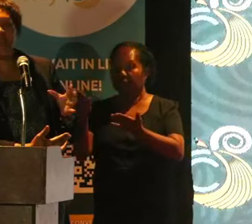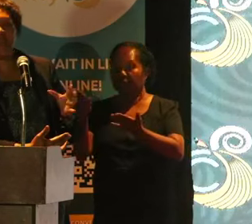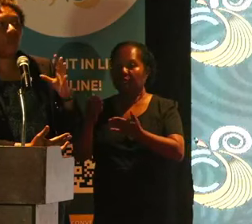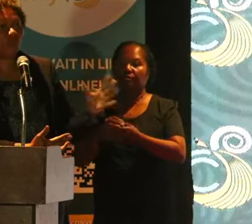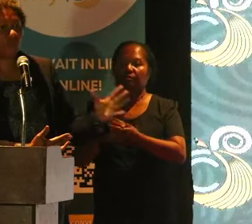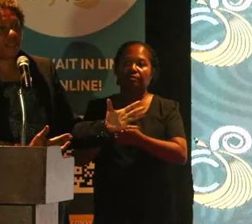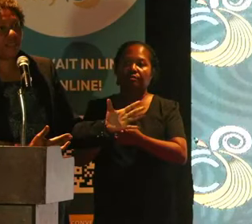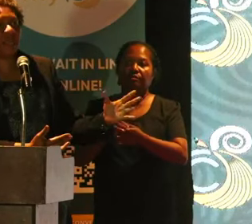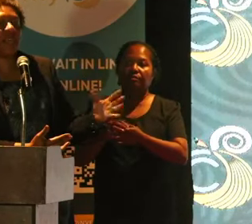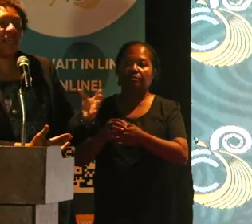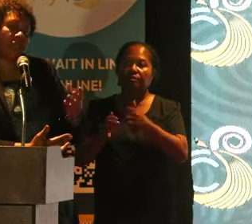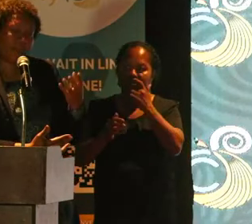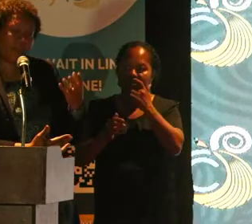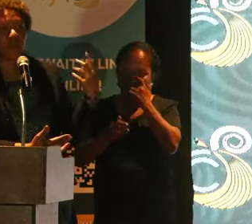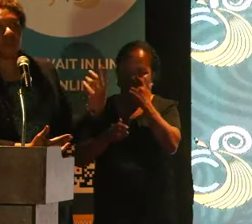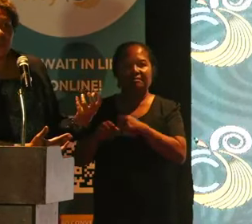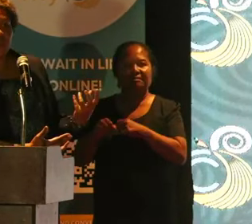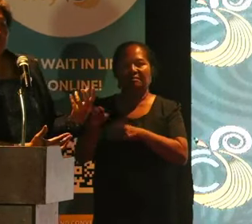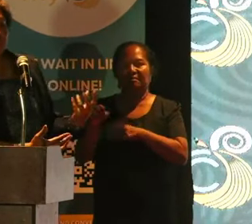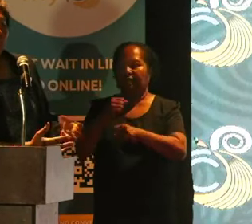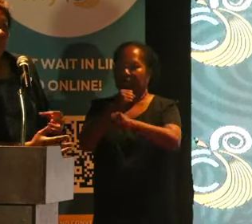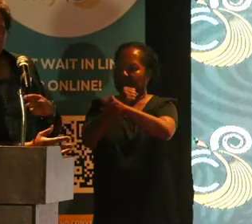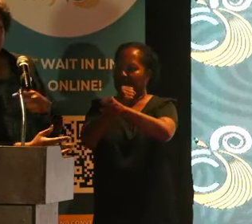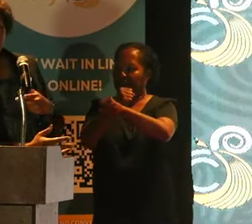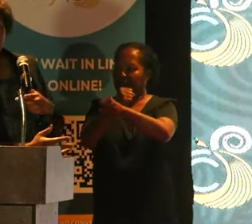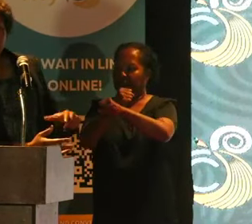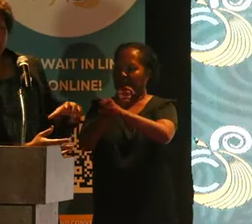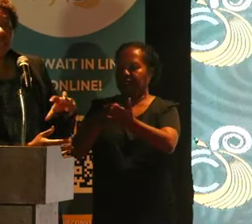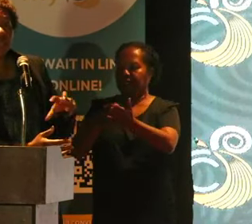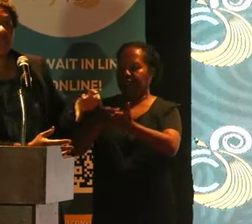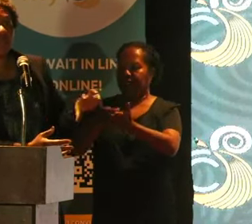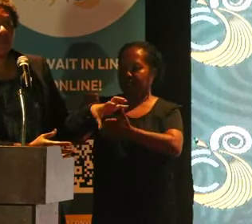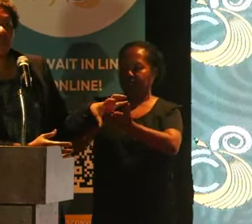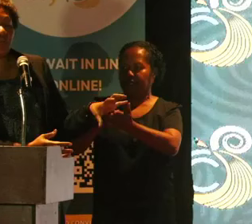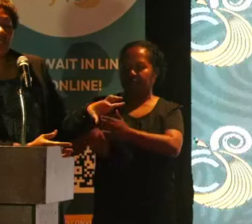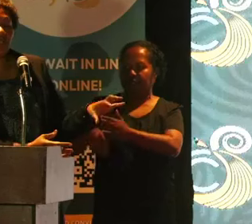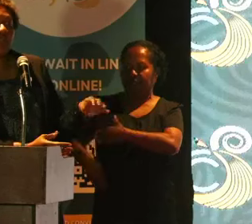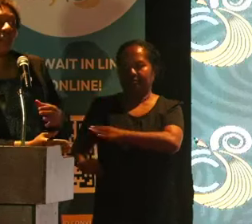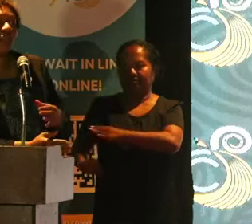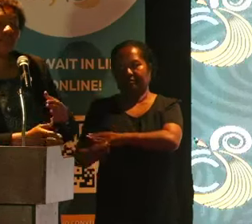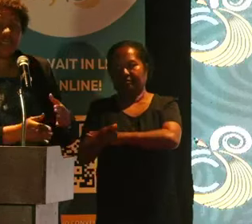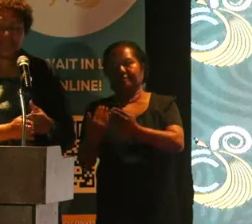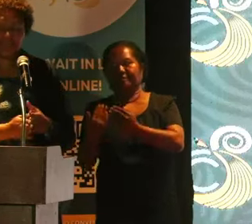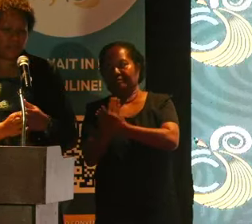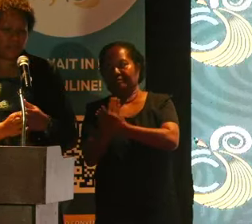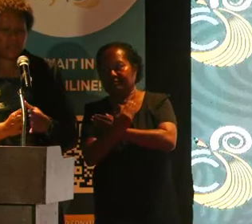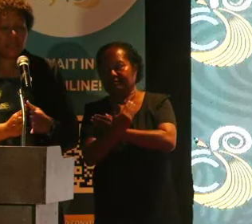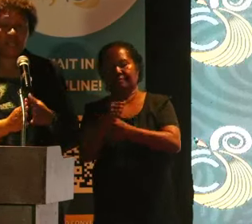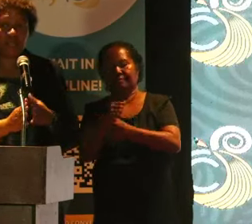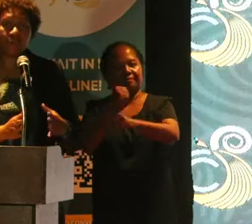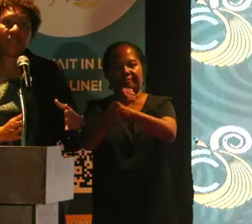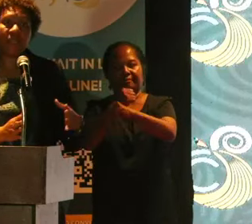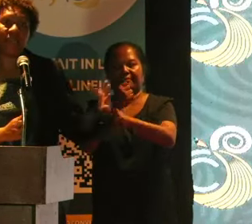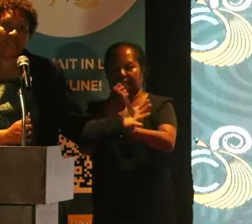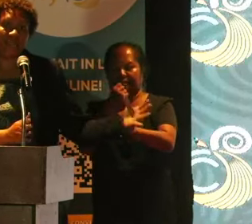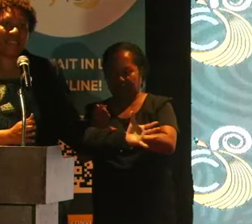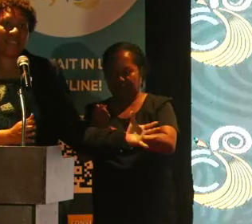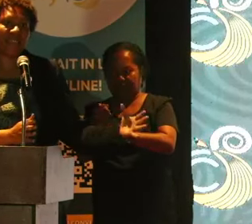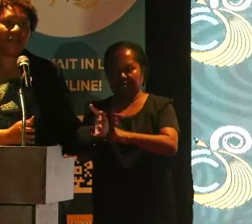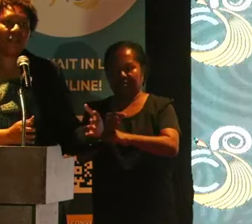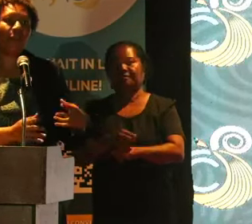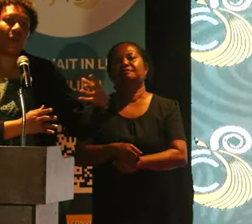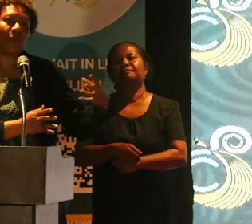approvals, don't offer them any cash. Come to the office and help. Let us help you get the necessary approvals. Because that only